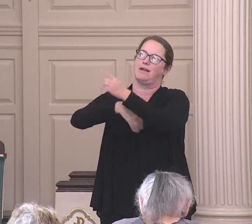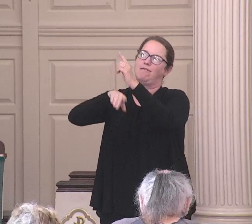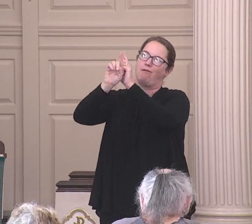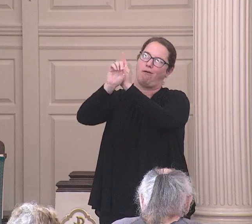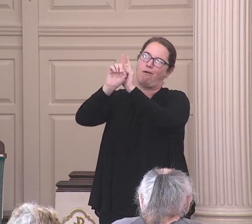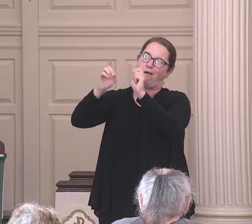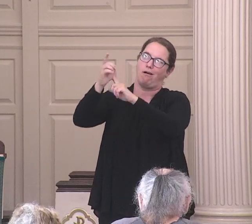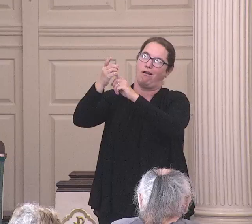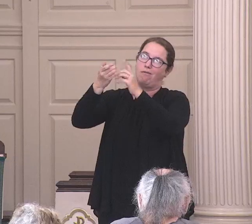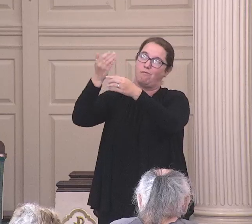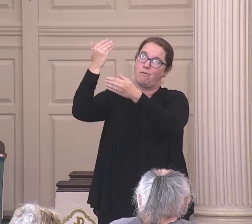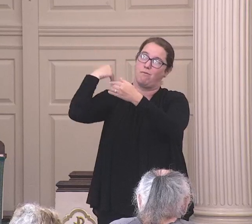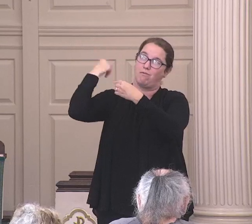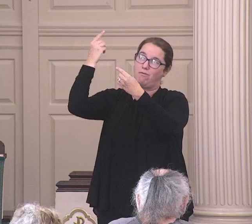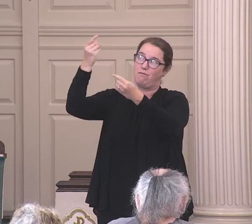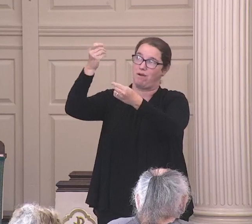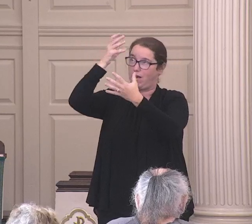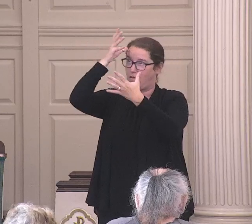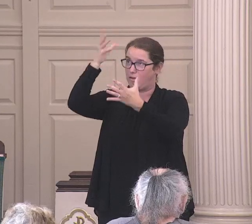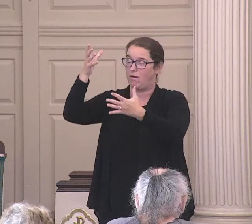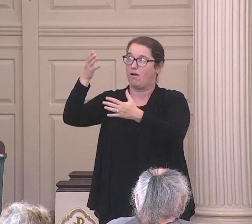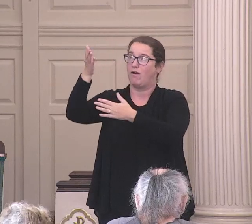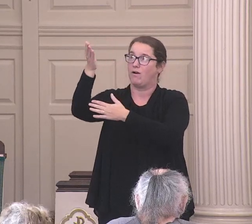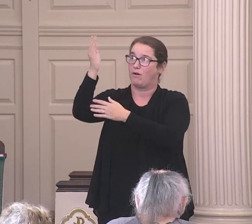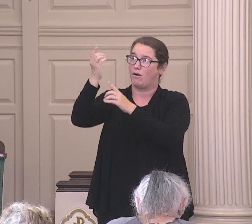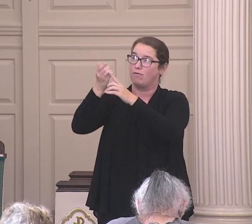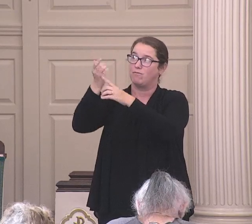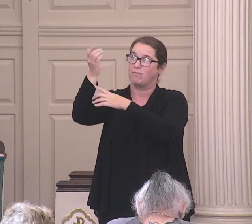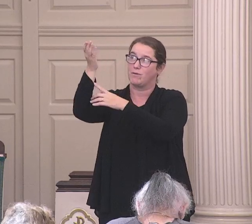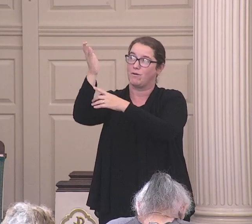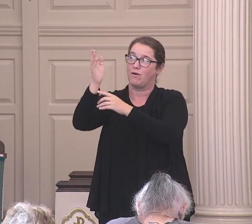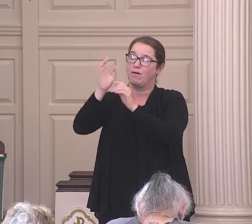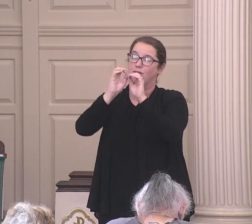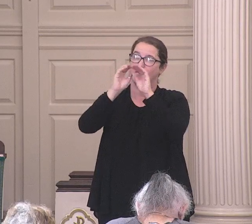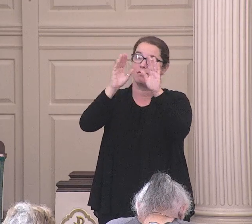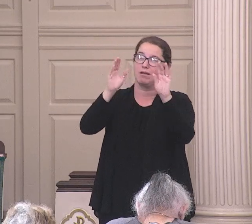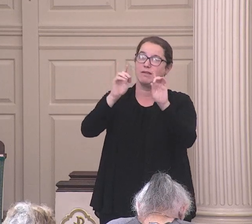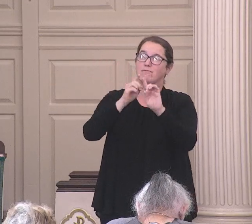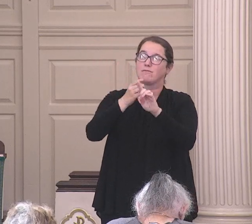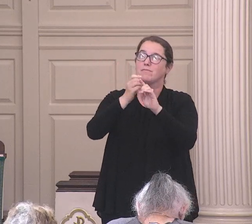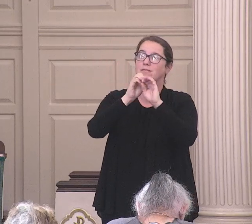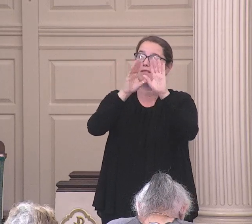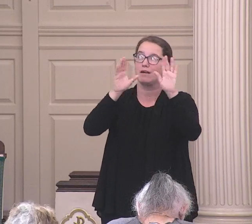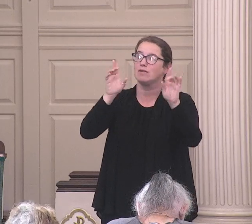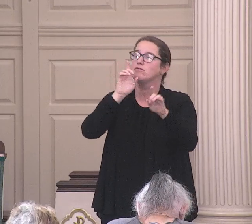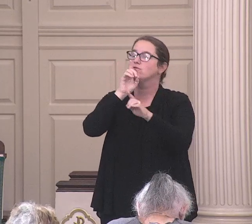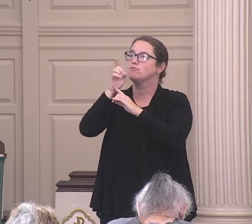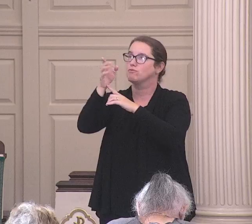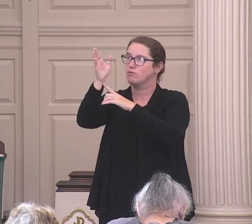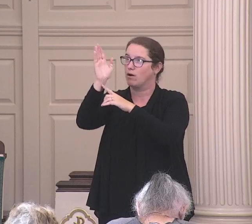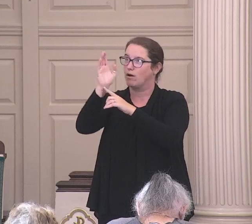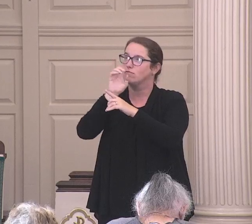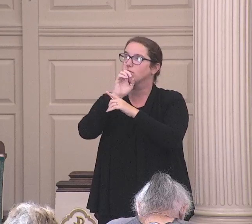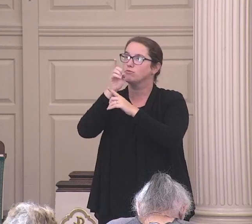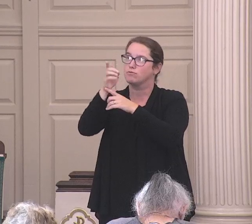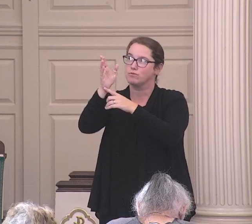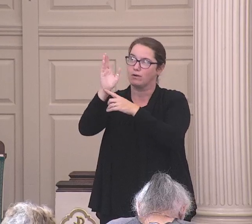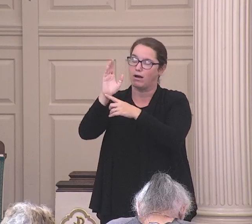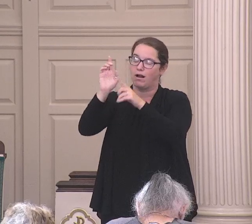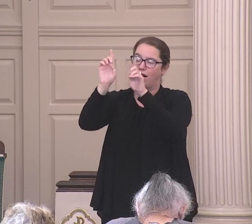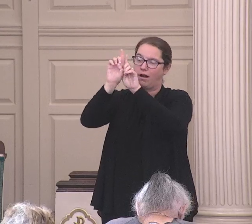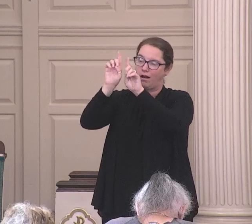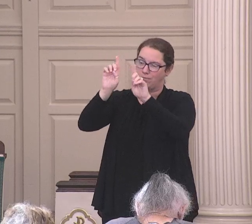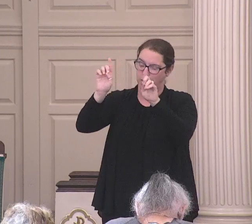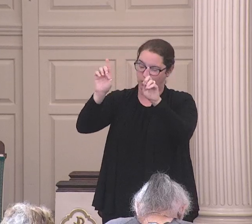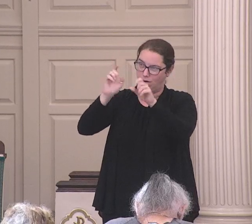Father before all ages, God from God, light from light, true God from true God, begotten,